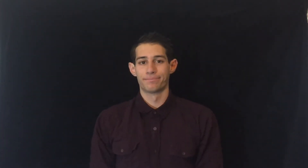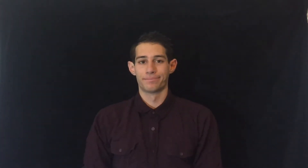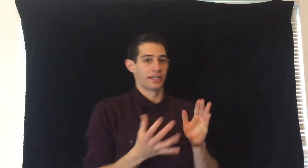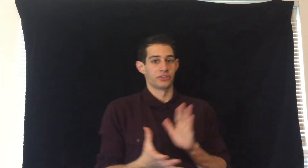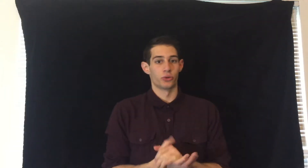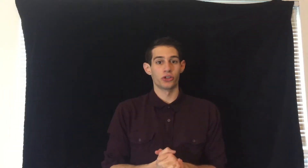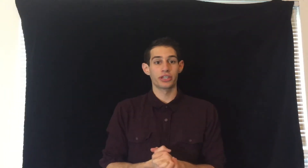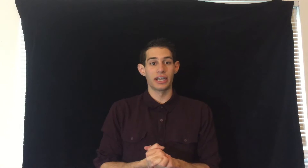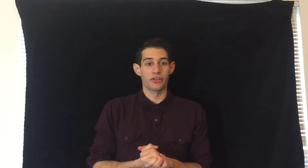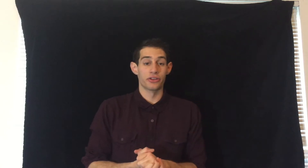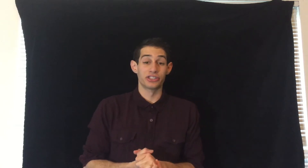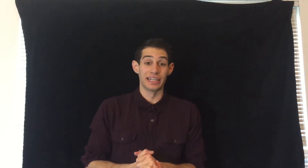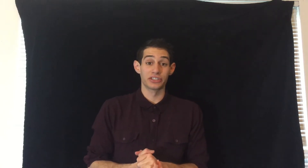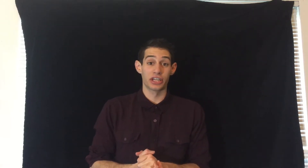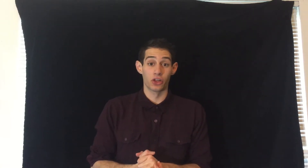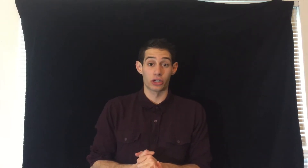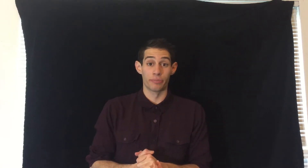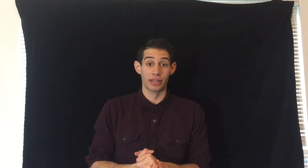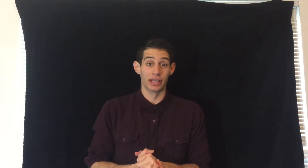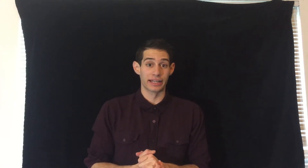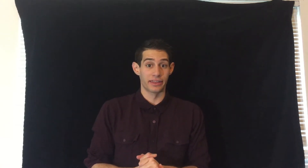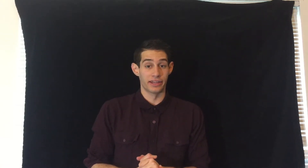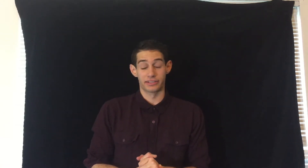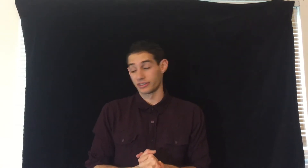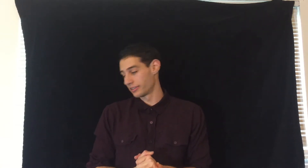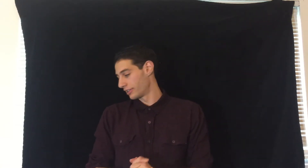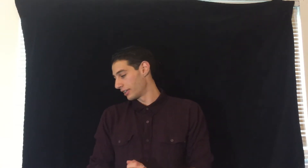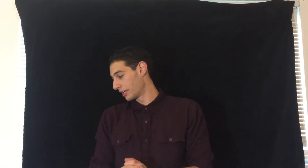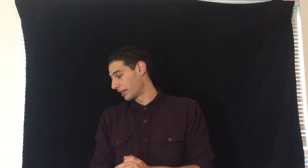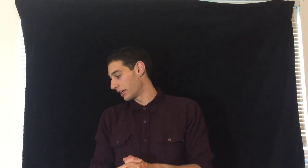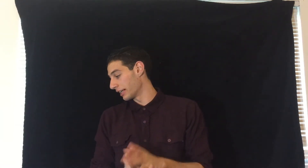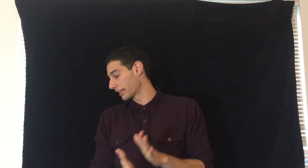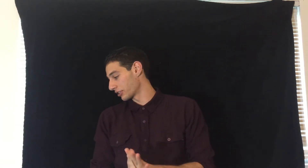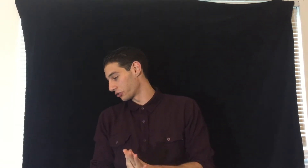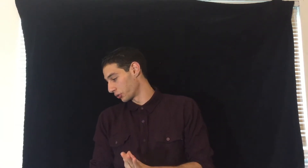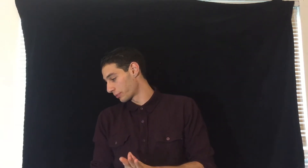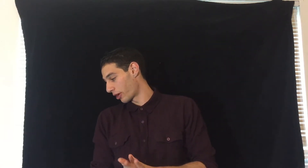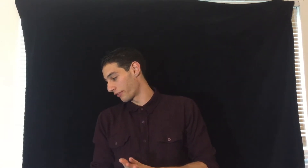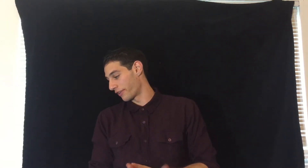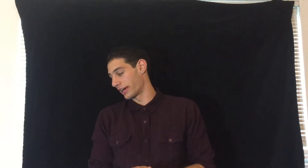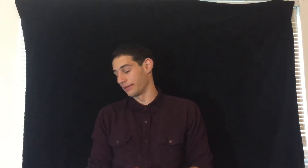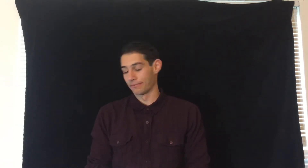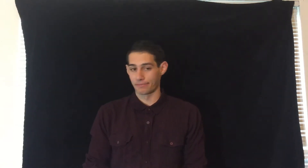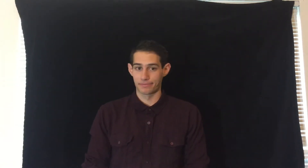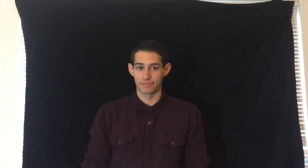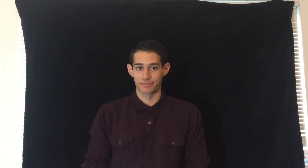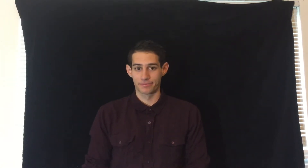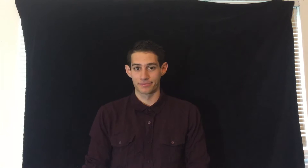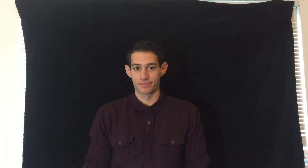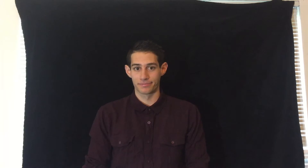Okay, so all together, the stanza is going to look a bit like this. Alexa, resume Spotify.